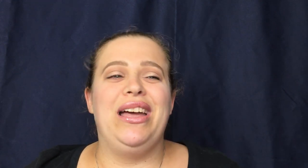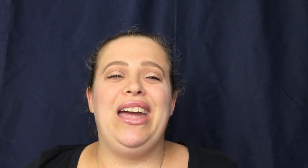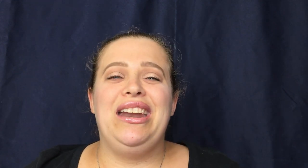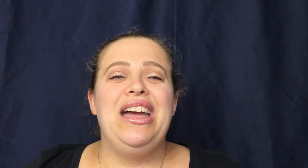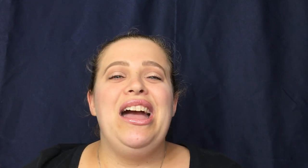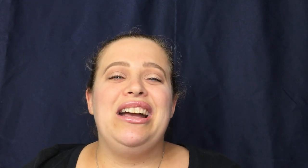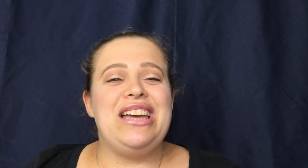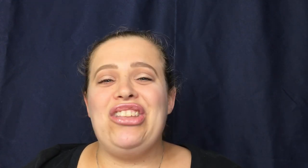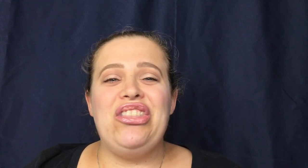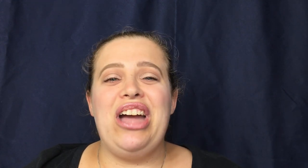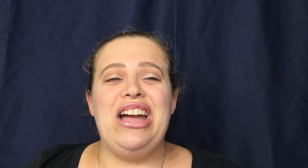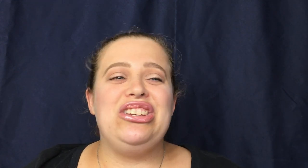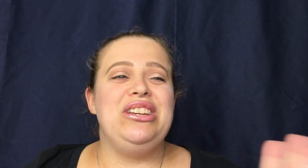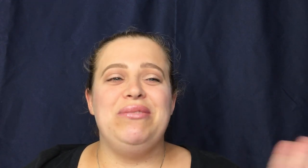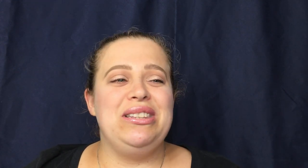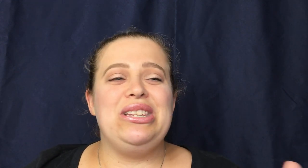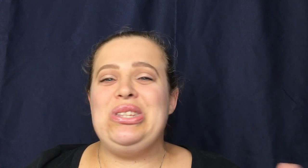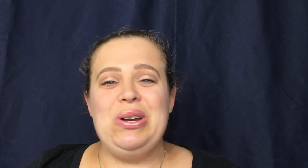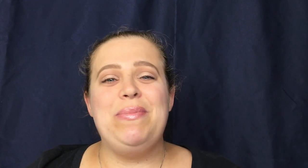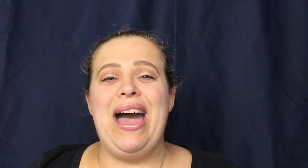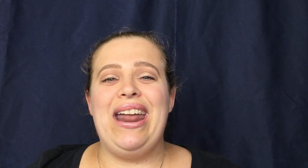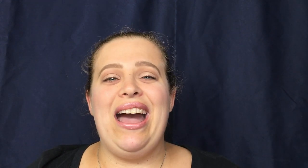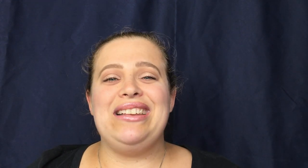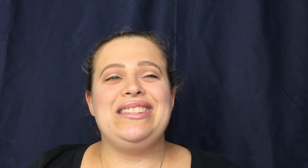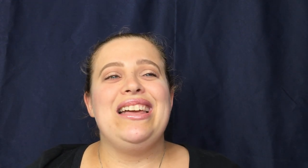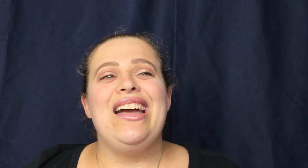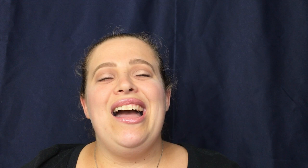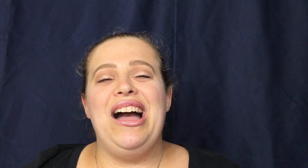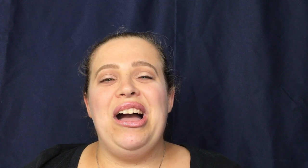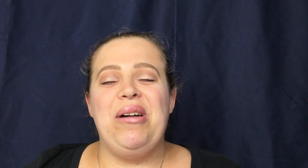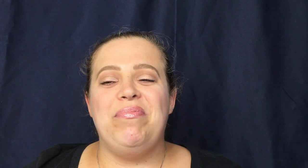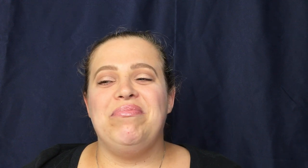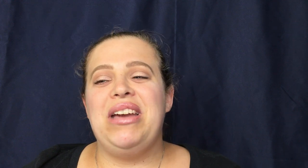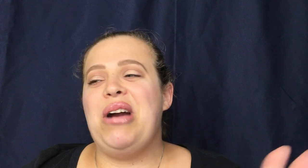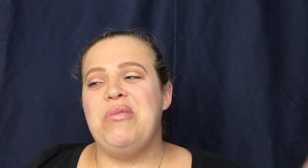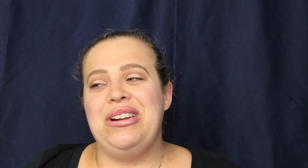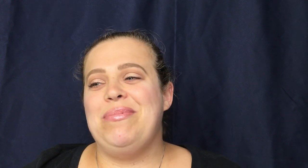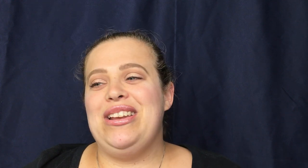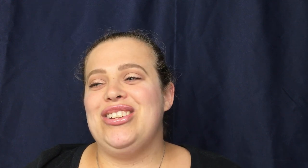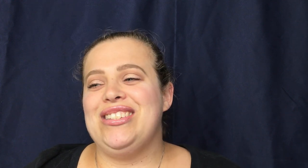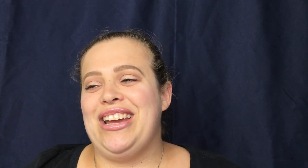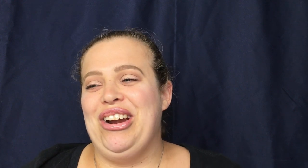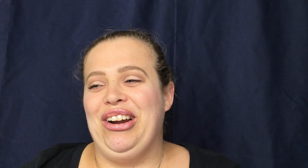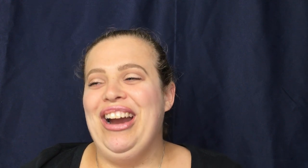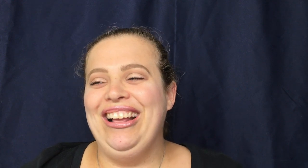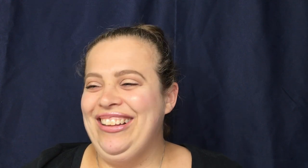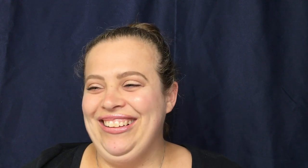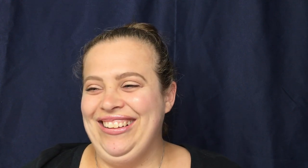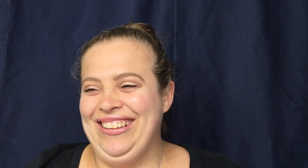Blade, because I thought that she was so badass, and I wanted to be just like her.